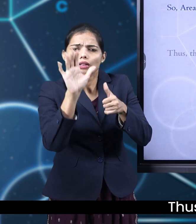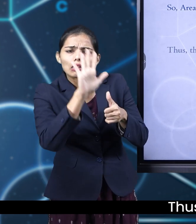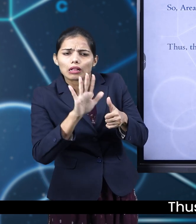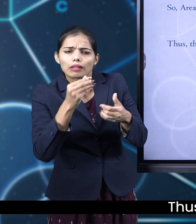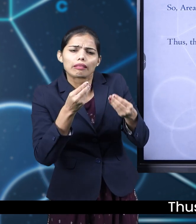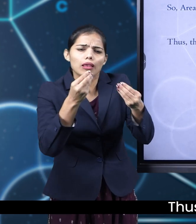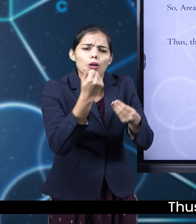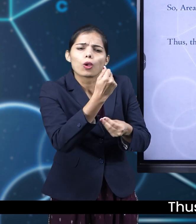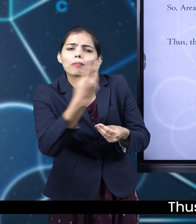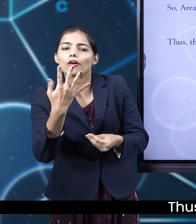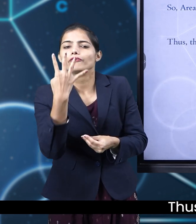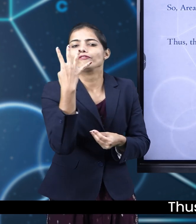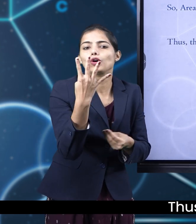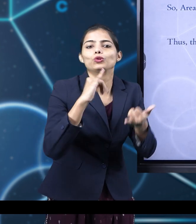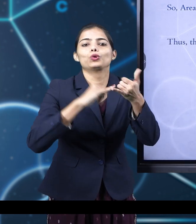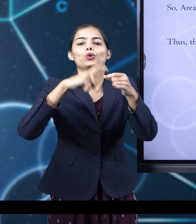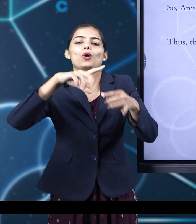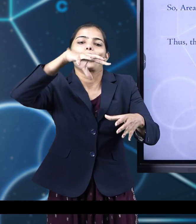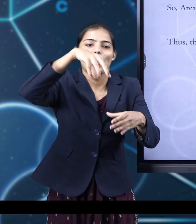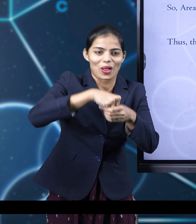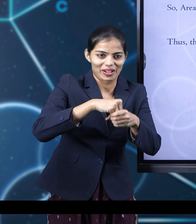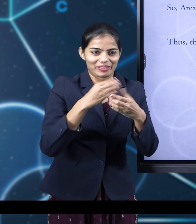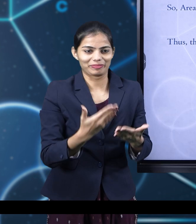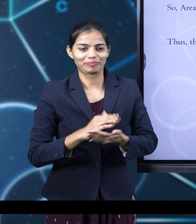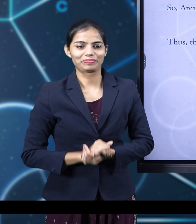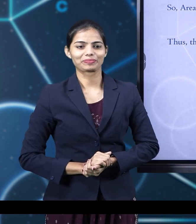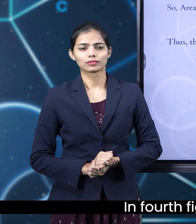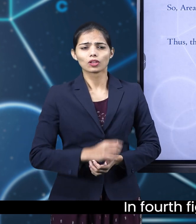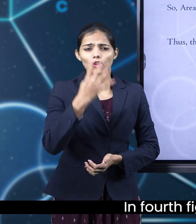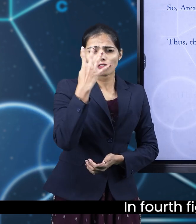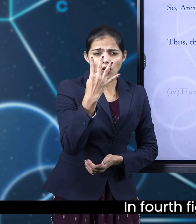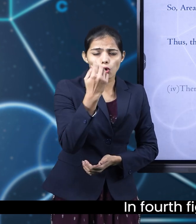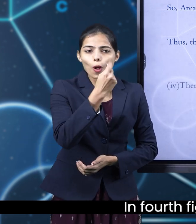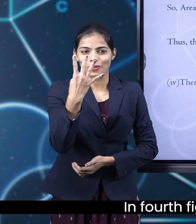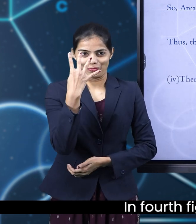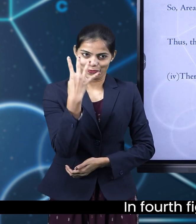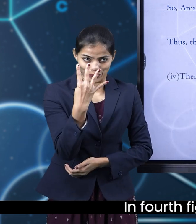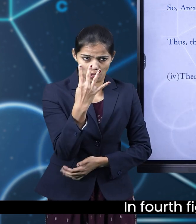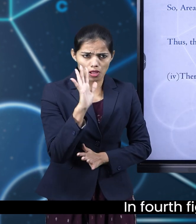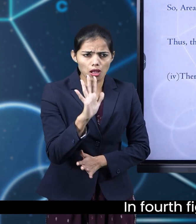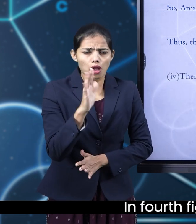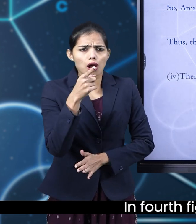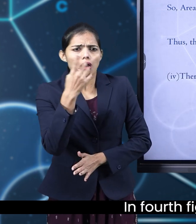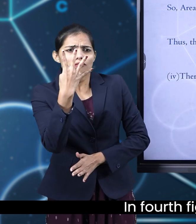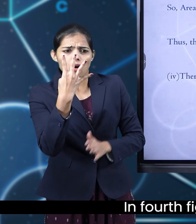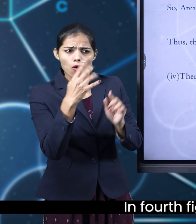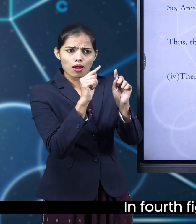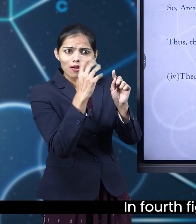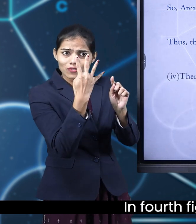Thus, the area of the given figure is 4 square units. In fourth figure, there are 4